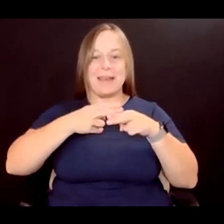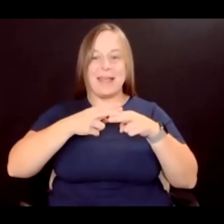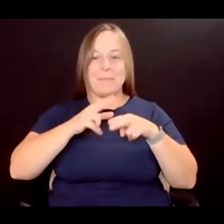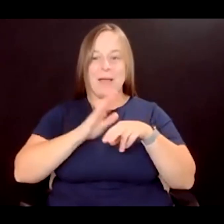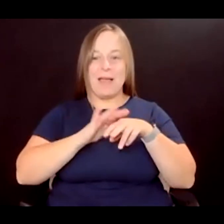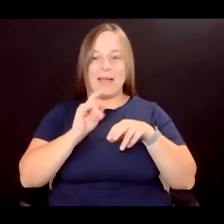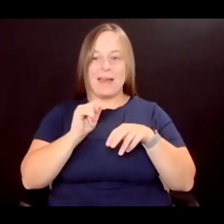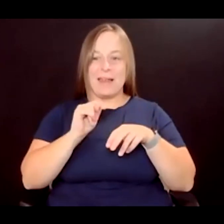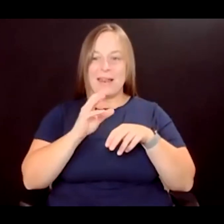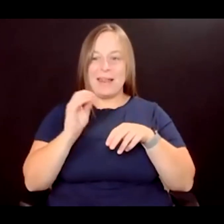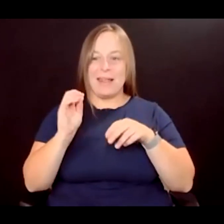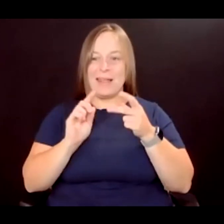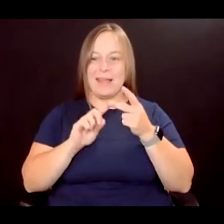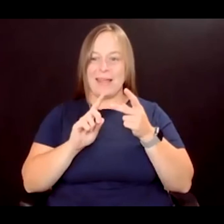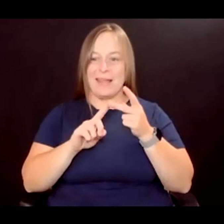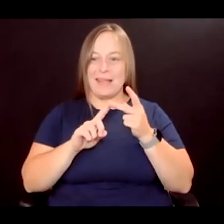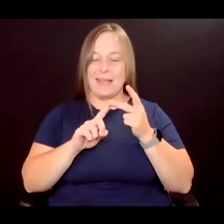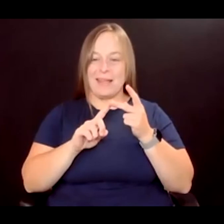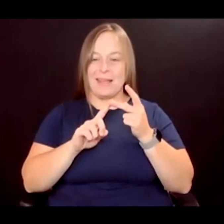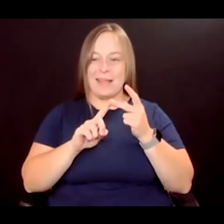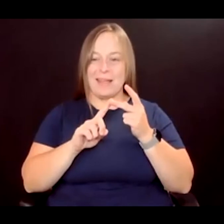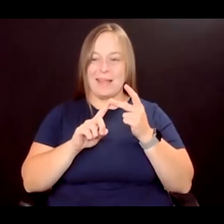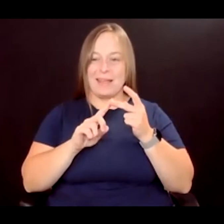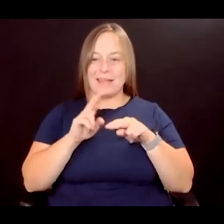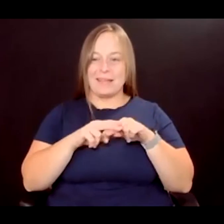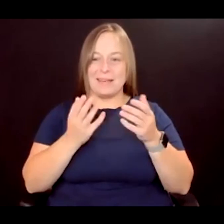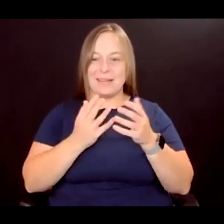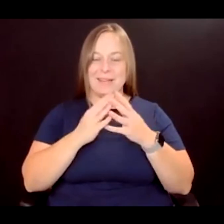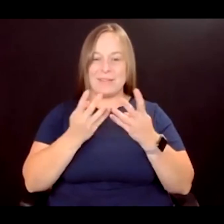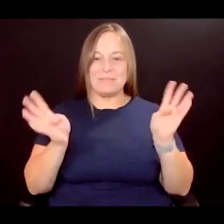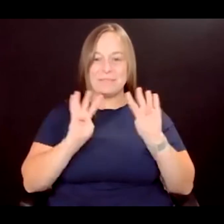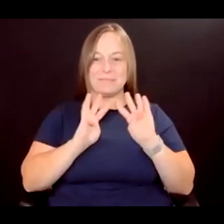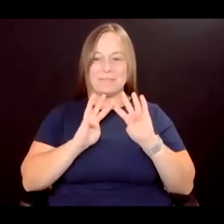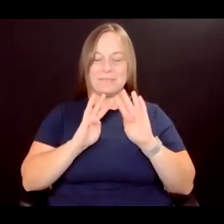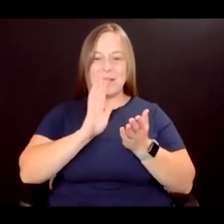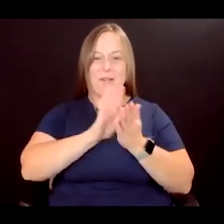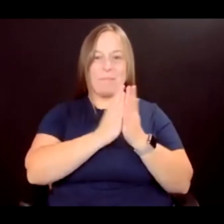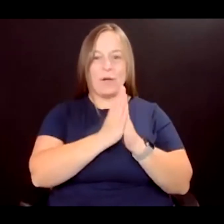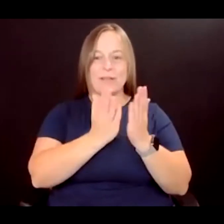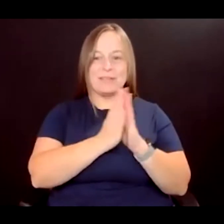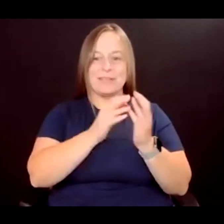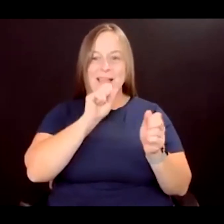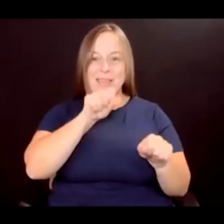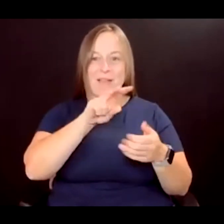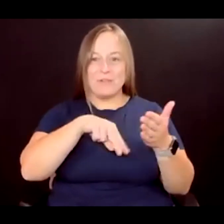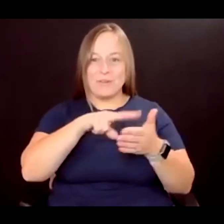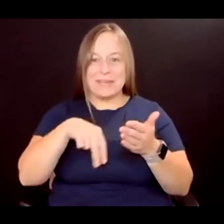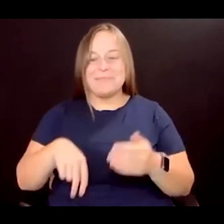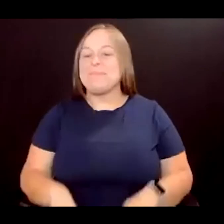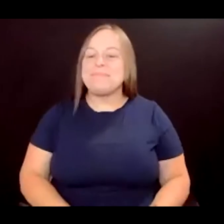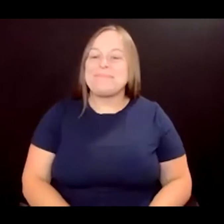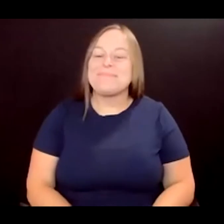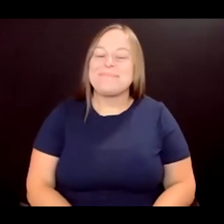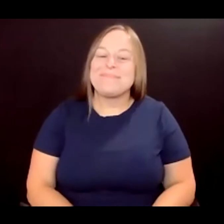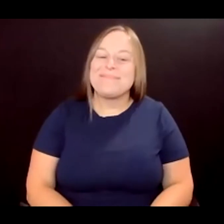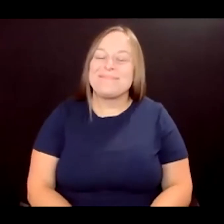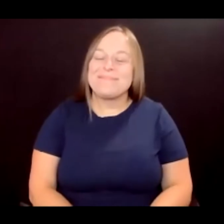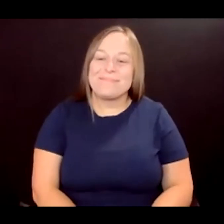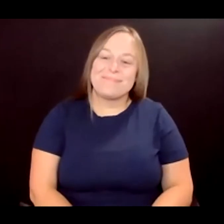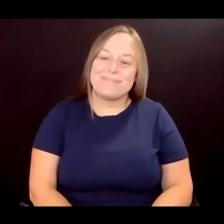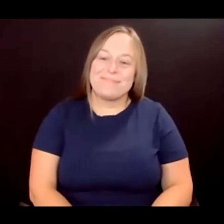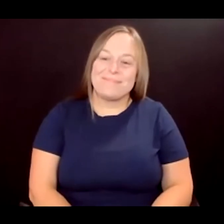for that comment. I was not aware of anything of that nature at all, and that doesn't even seem